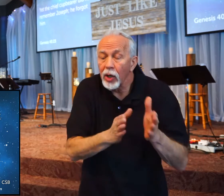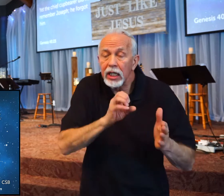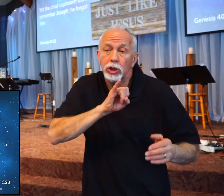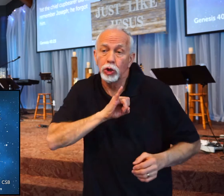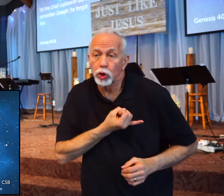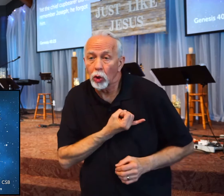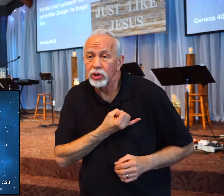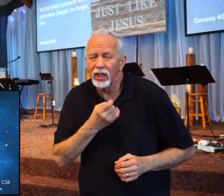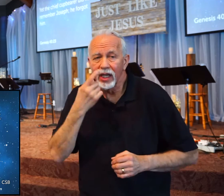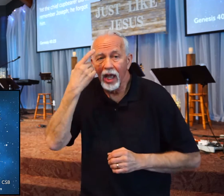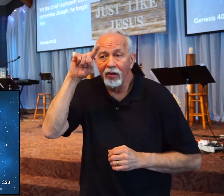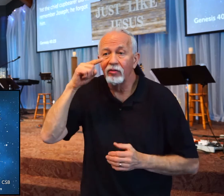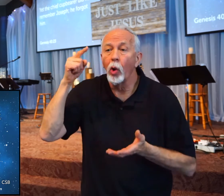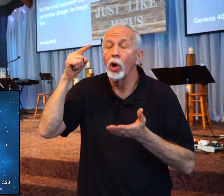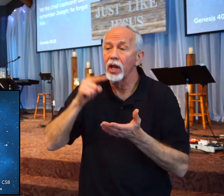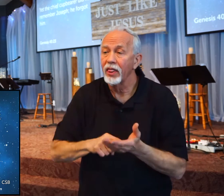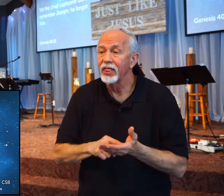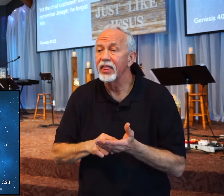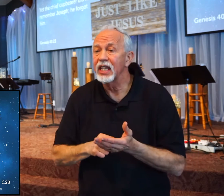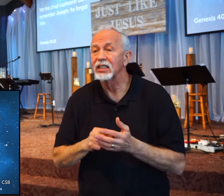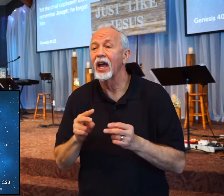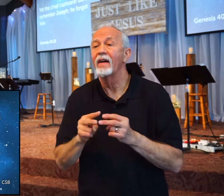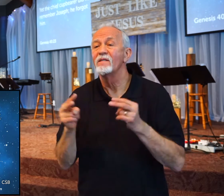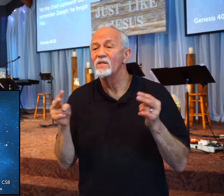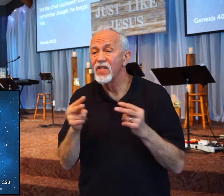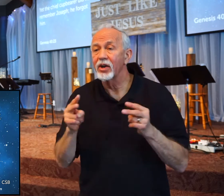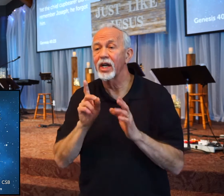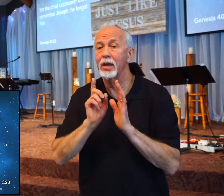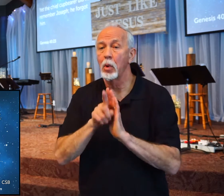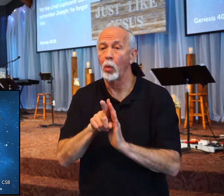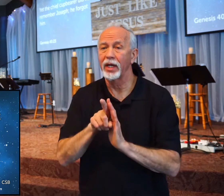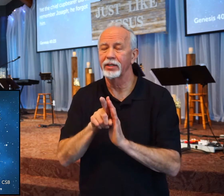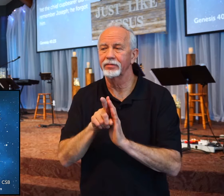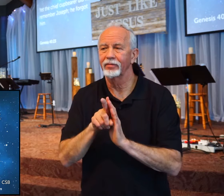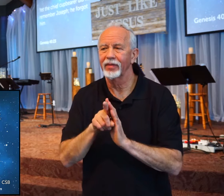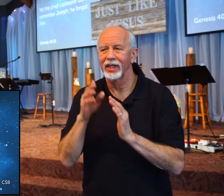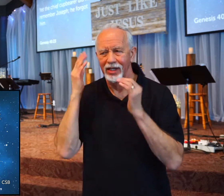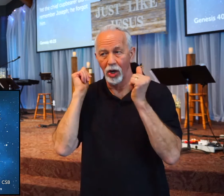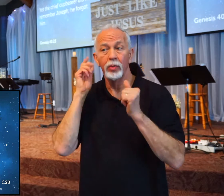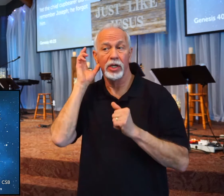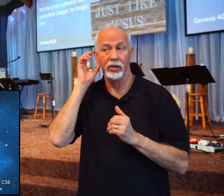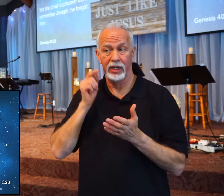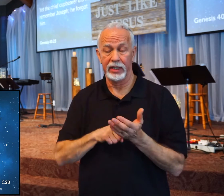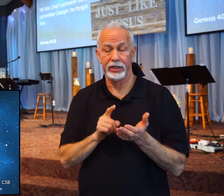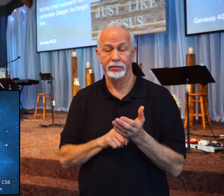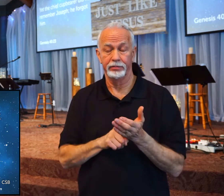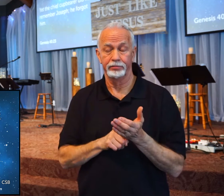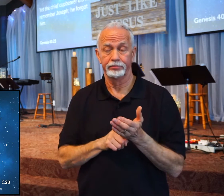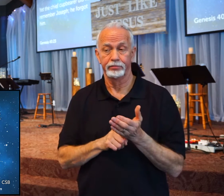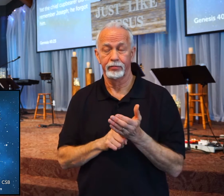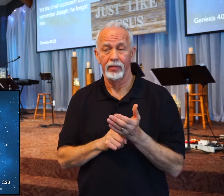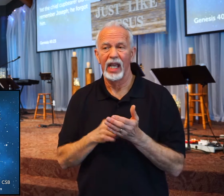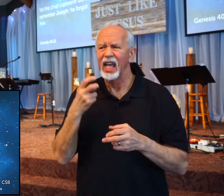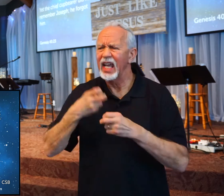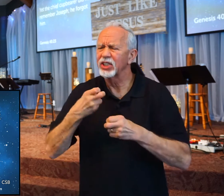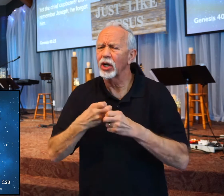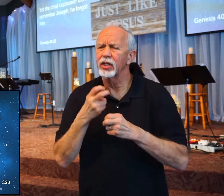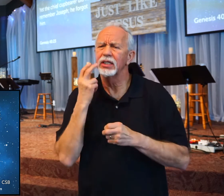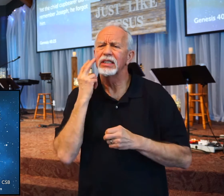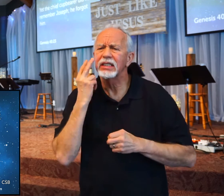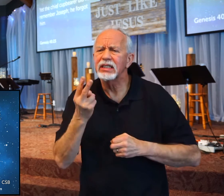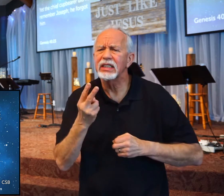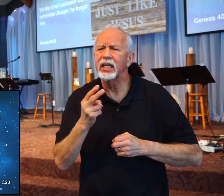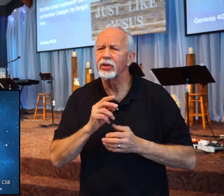Joseph for this very moment. And I hope you hear this. You see, it's hard to see